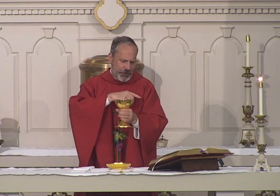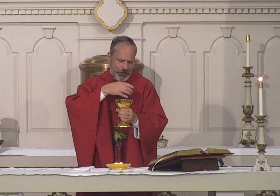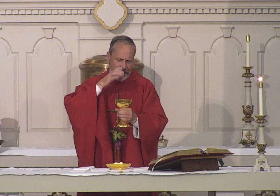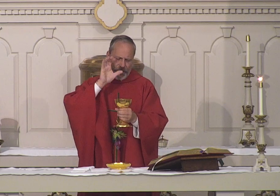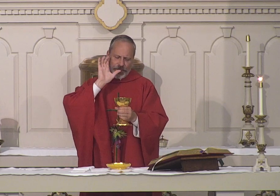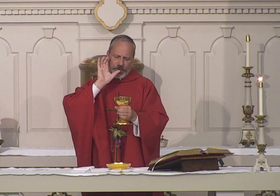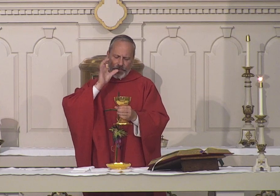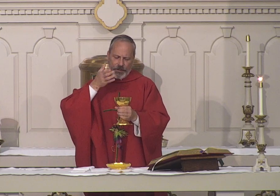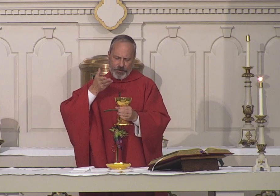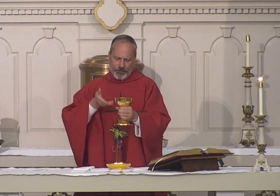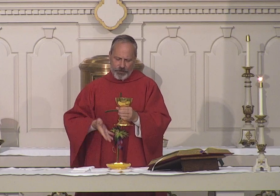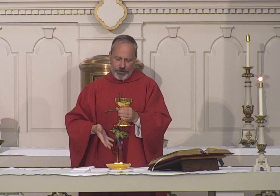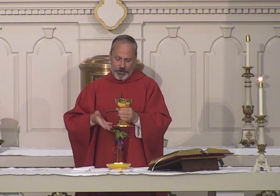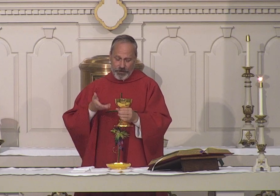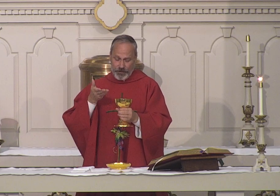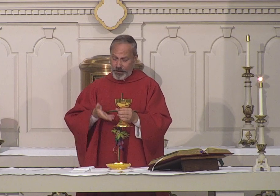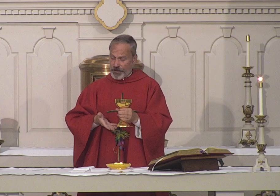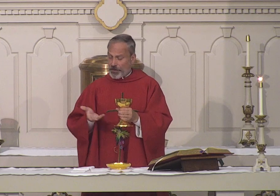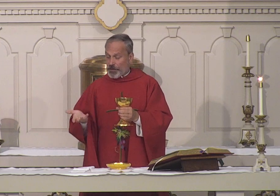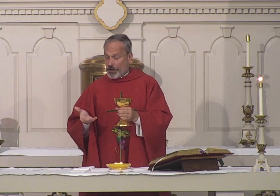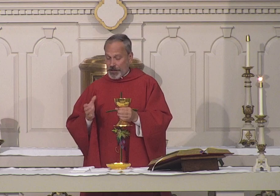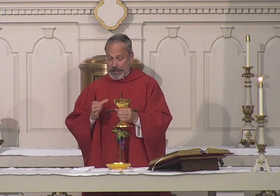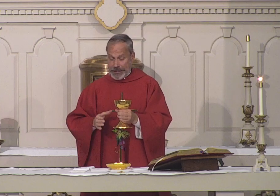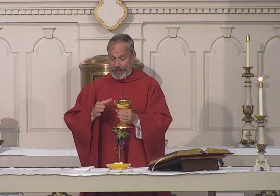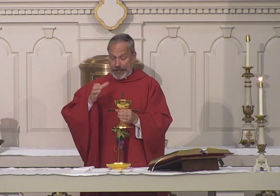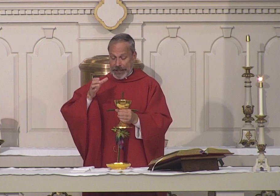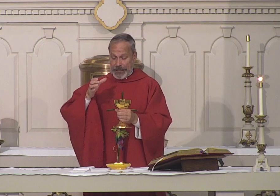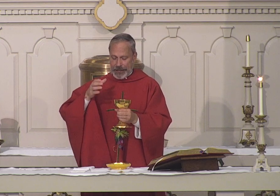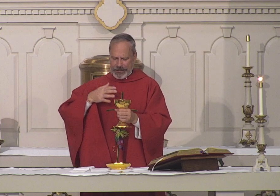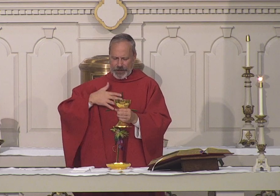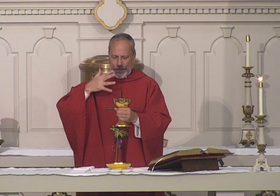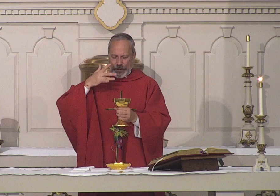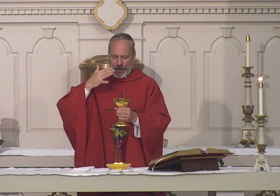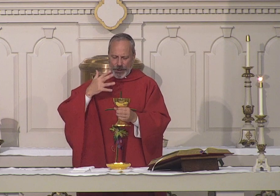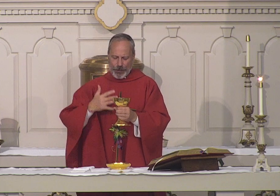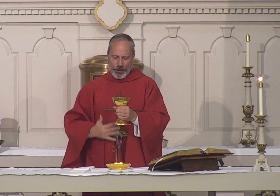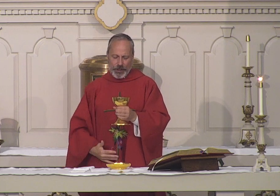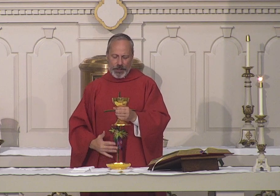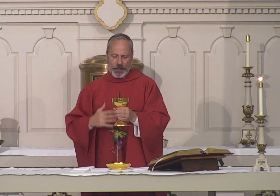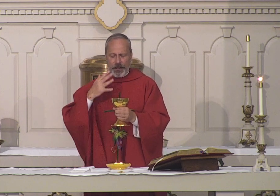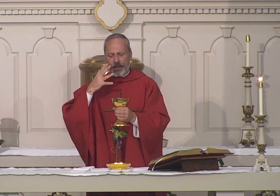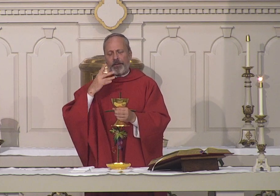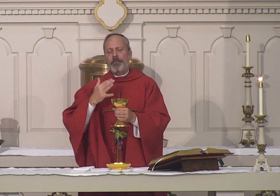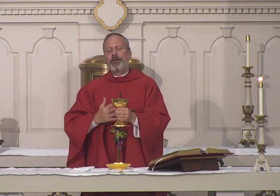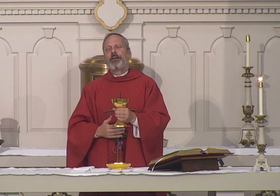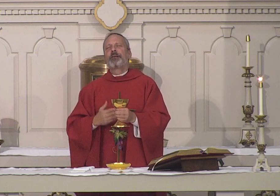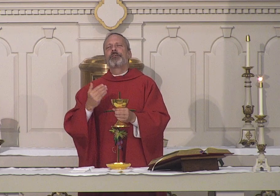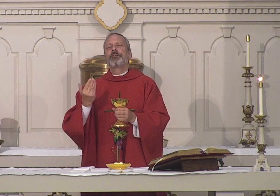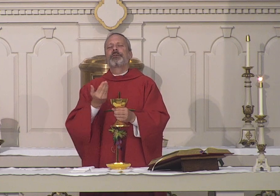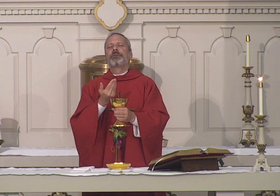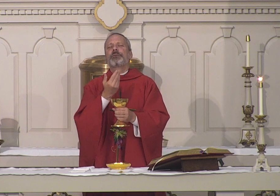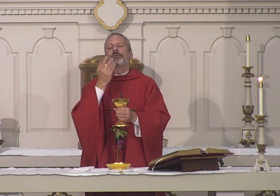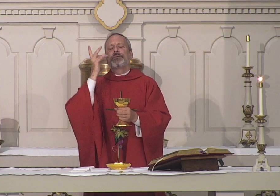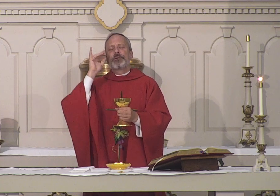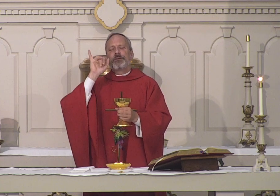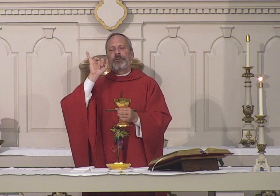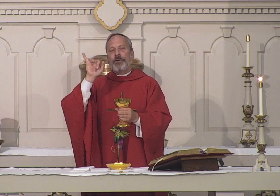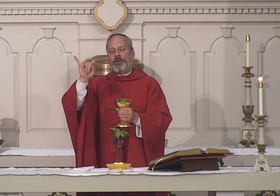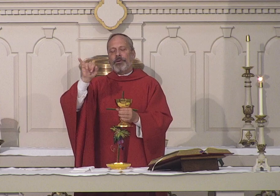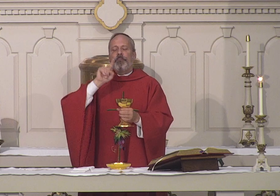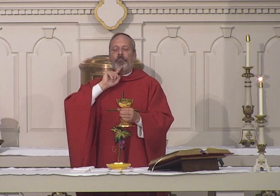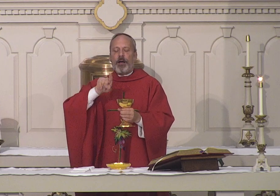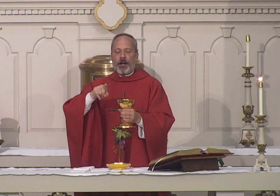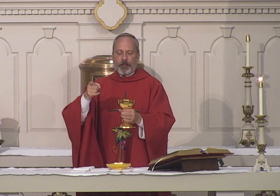"Take this, all of you, and drink from it, for this is the chalice of my blood, the blood of the new and